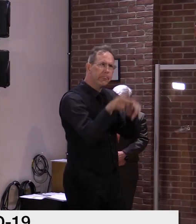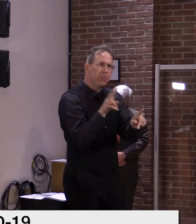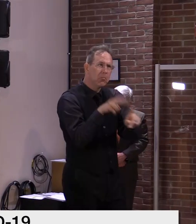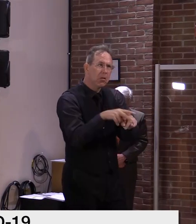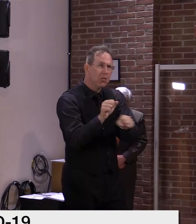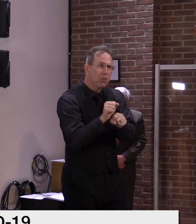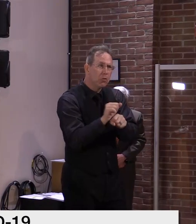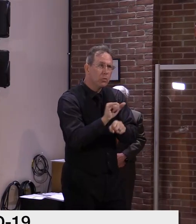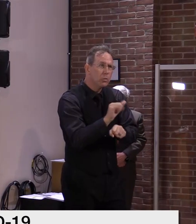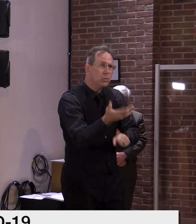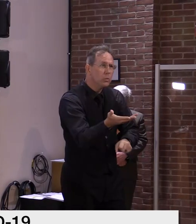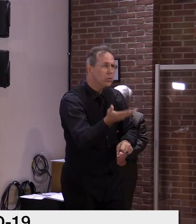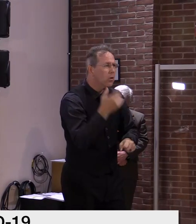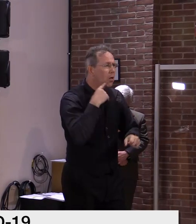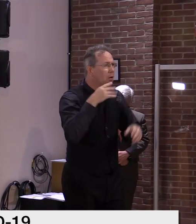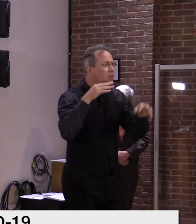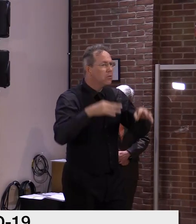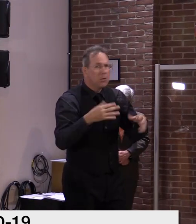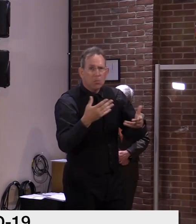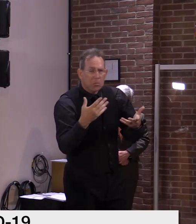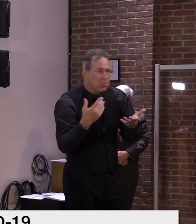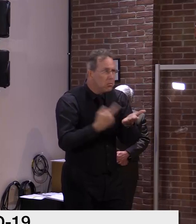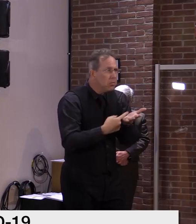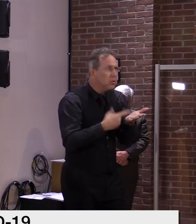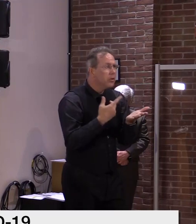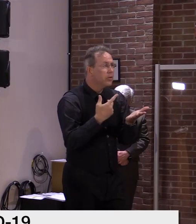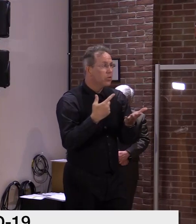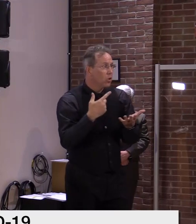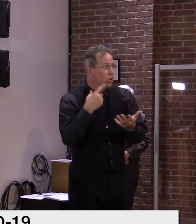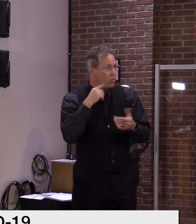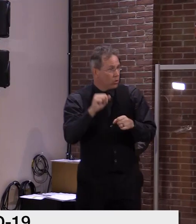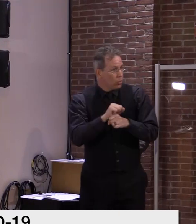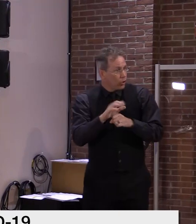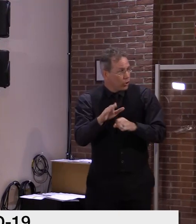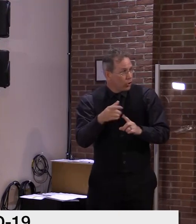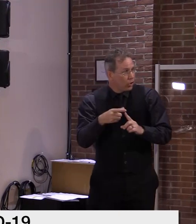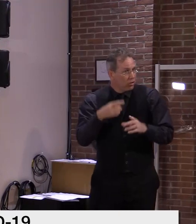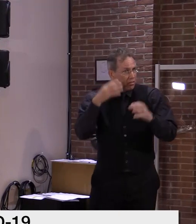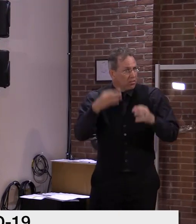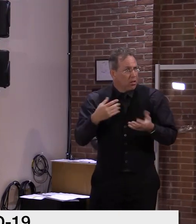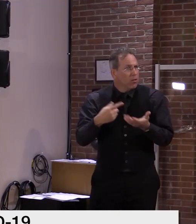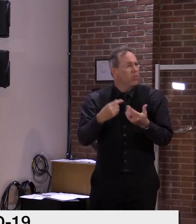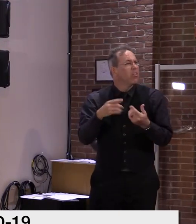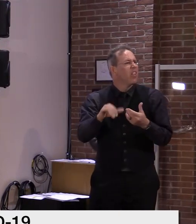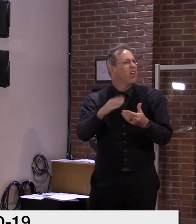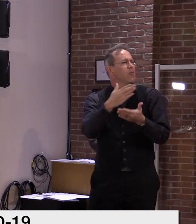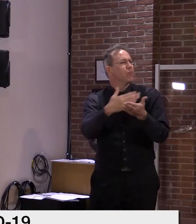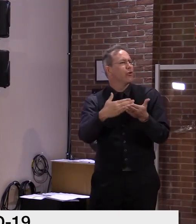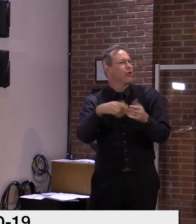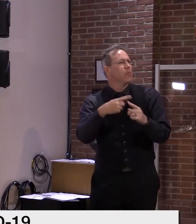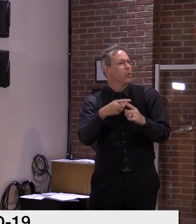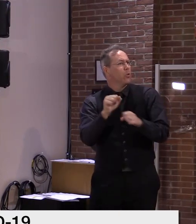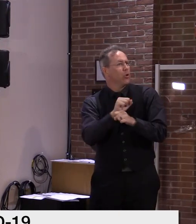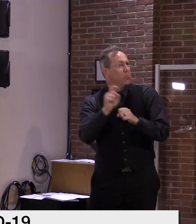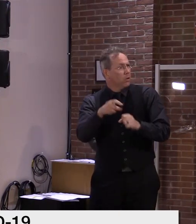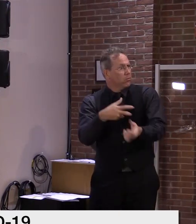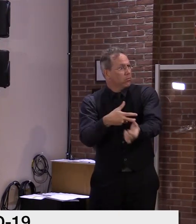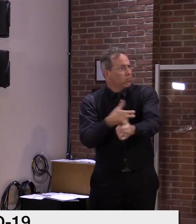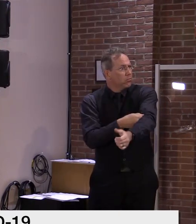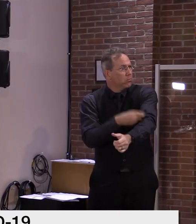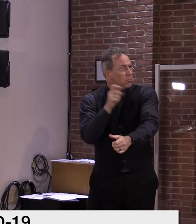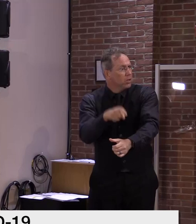mandatory for their staff or their educators. So I'm not sure that we're going to see